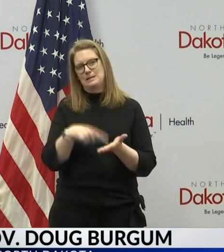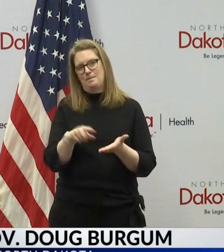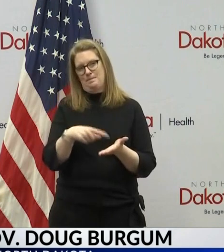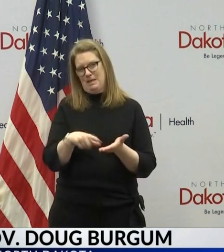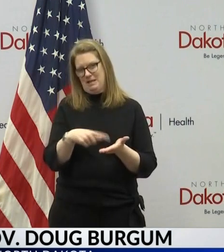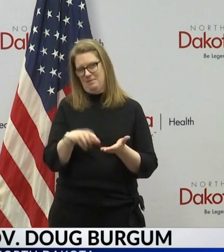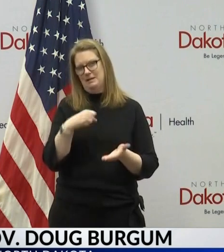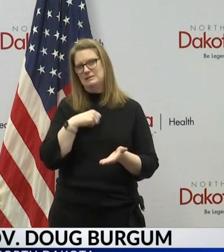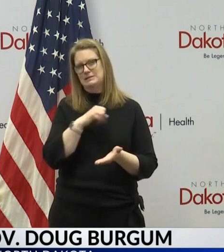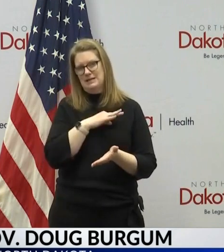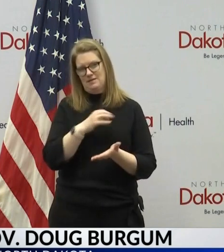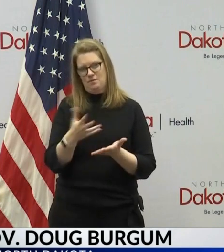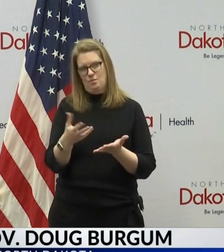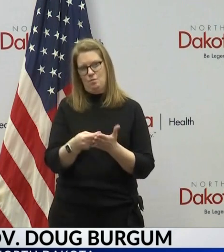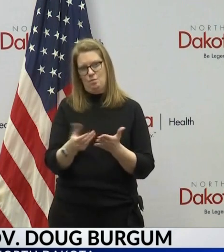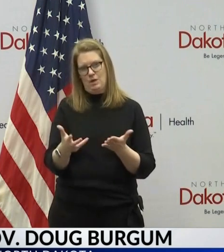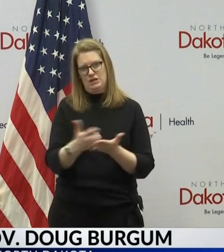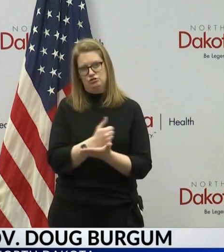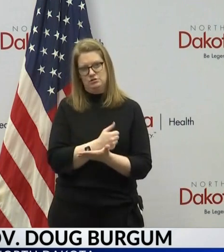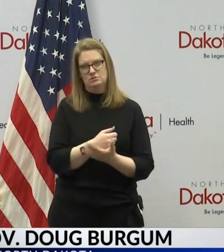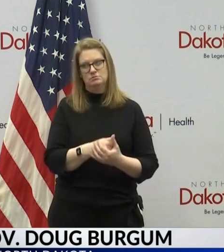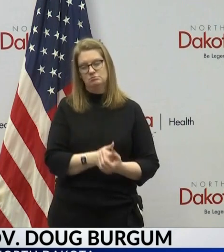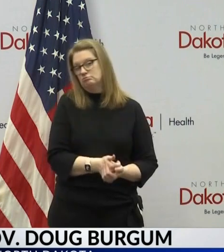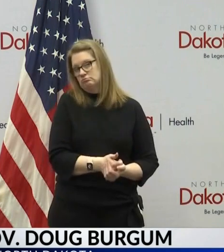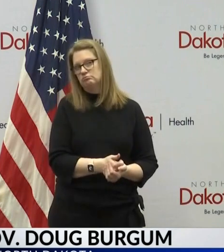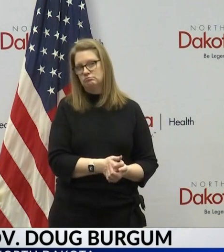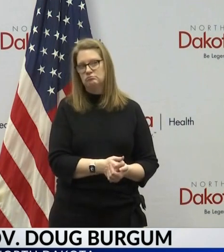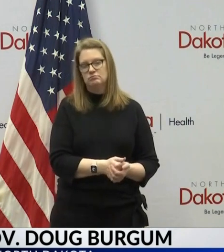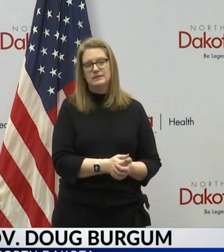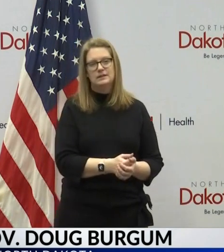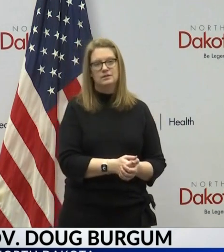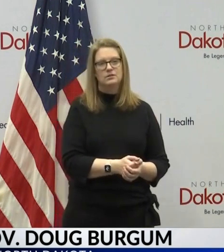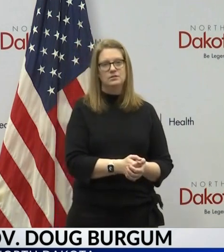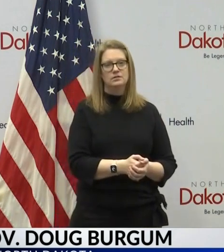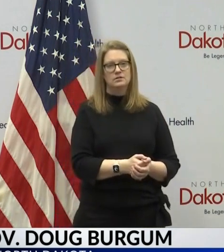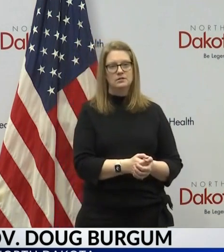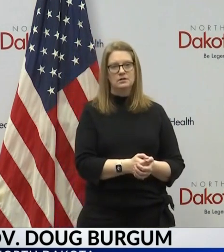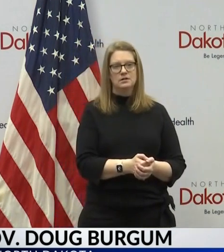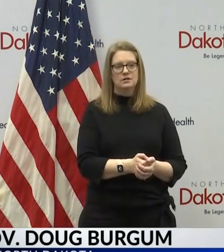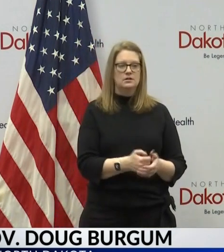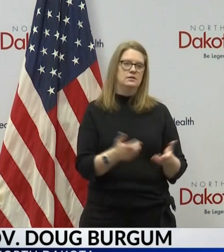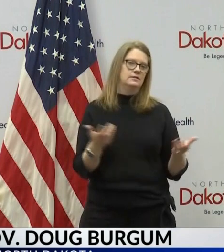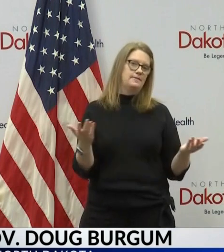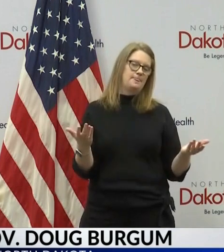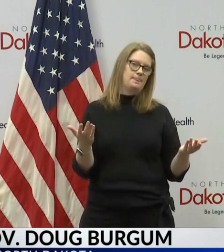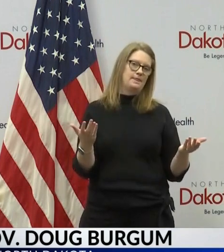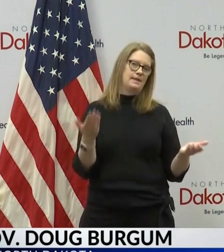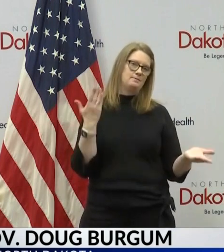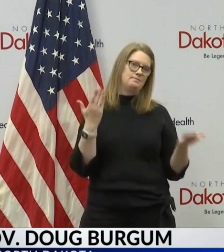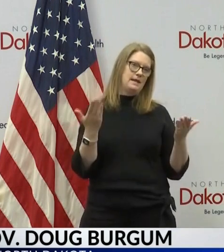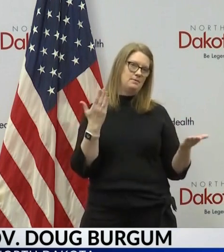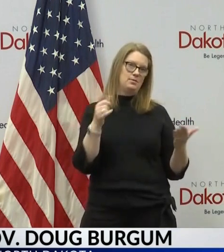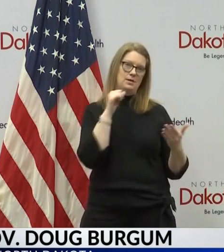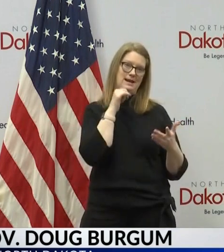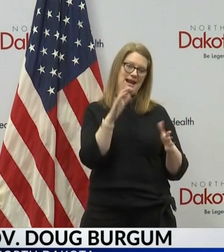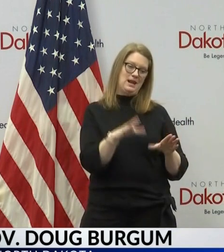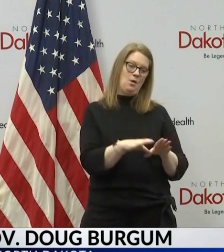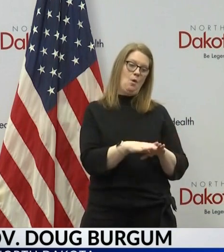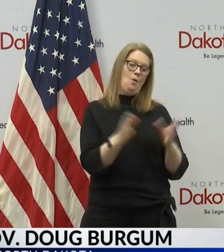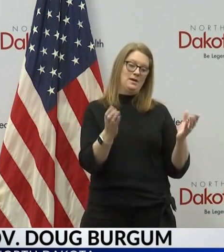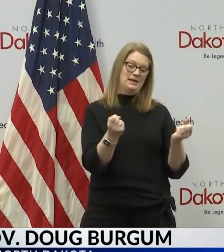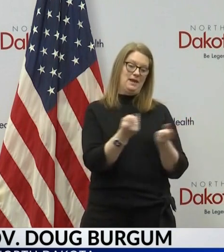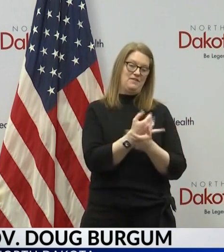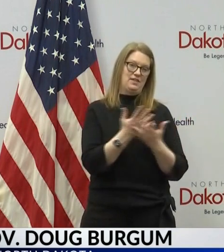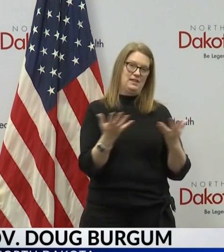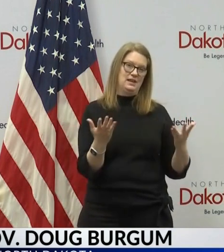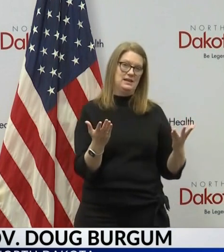while we get through this thing. I think that's one of the reasons why in the calculus you might say, well, gee, maybe we're not opening up